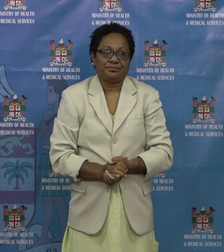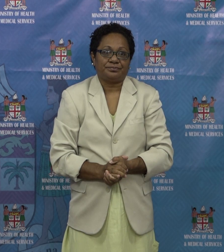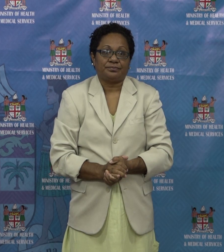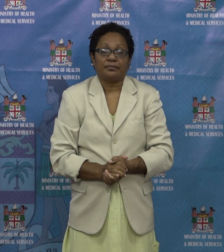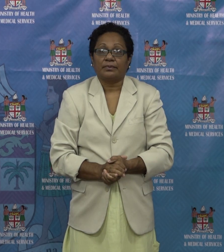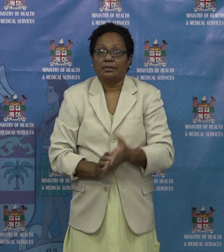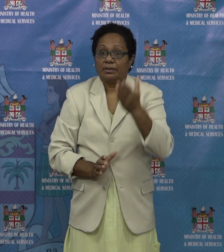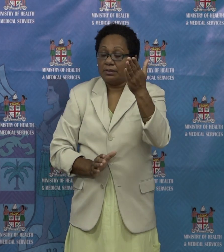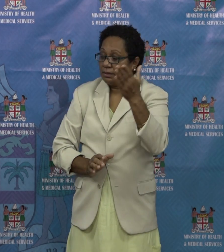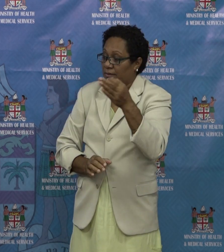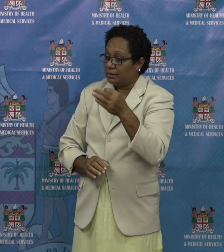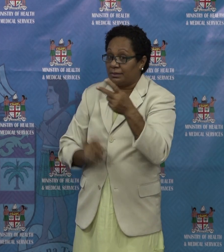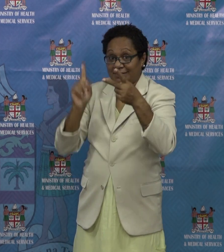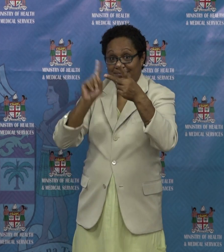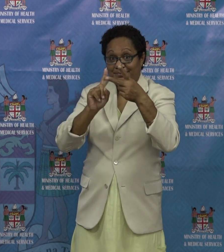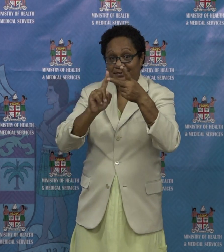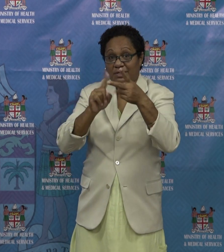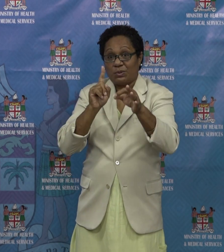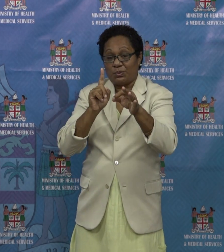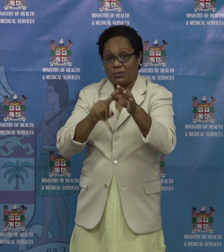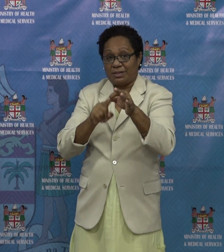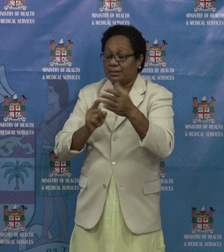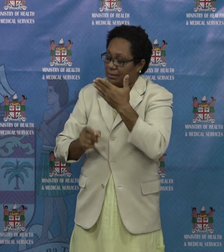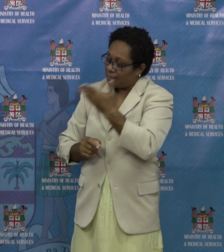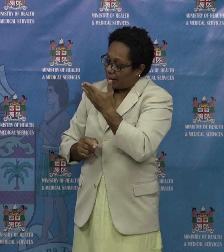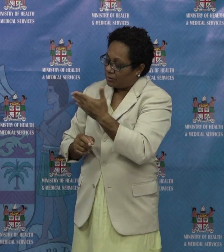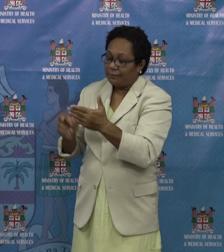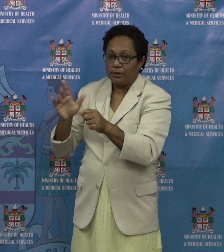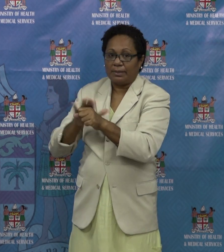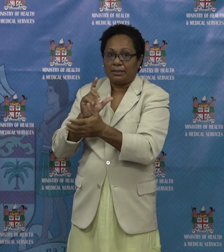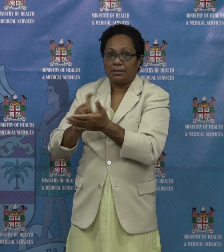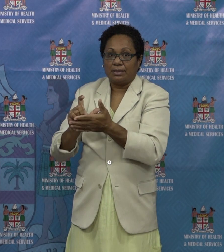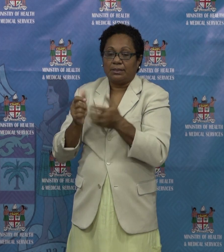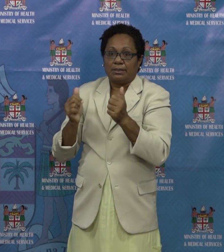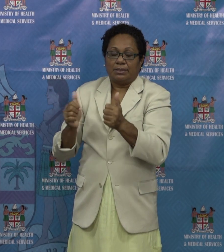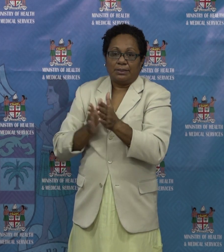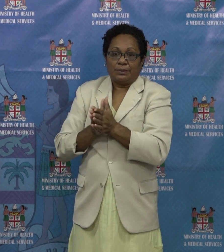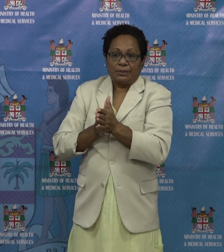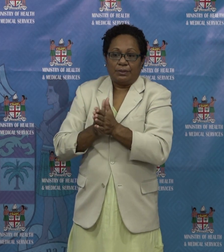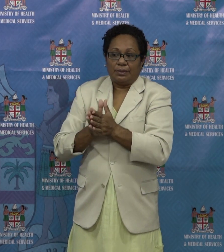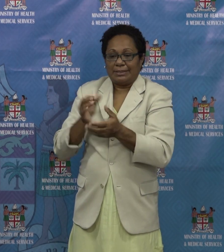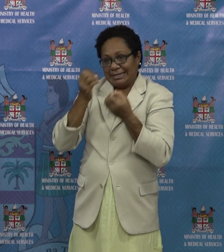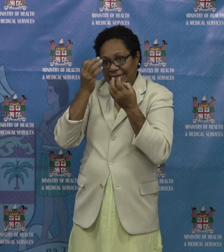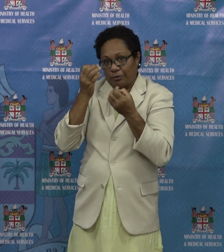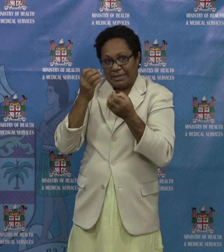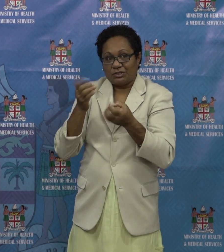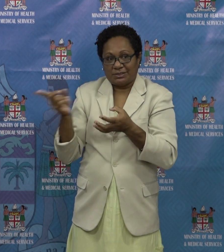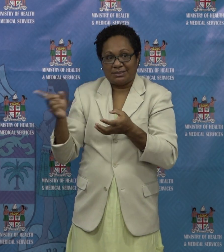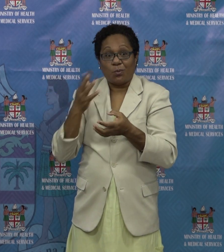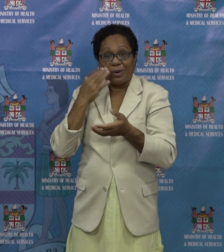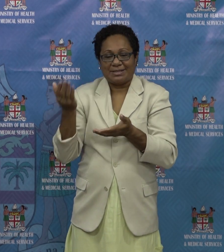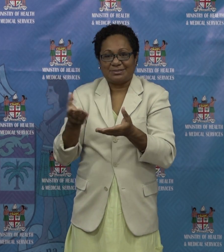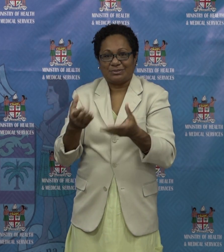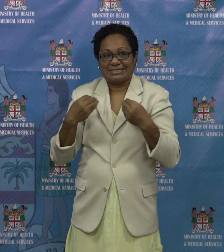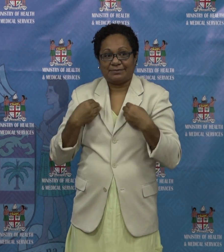Dr. Fong, I have a second question. Thank you very much for that clarification. We shall look forward to the data and further decisions on that. It's